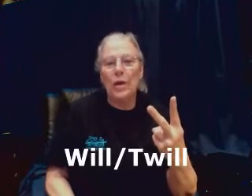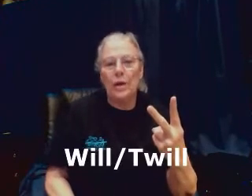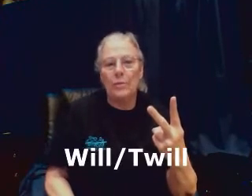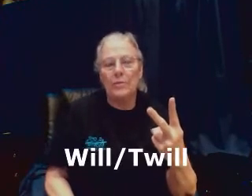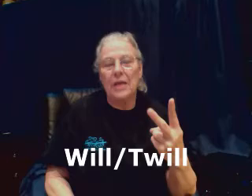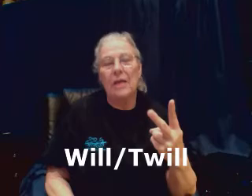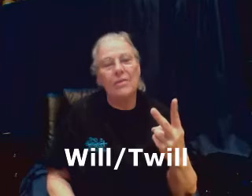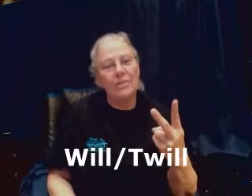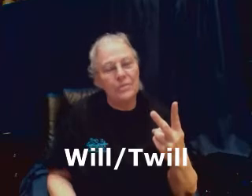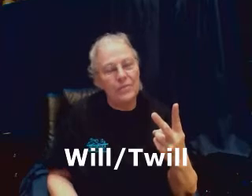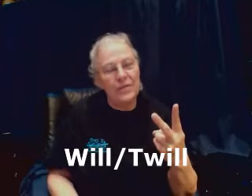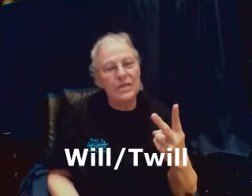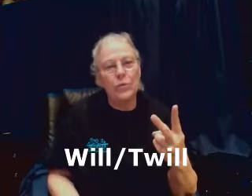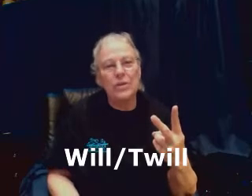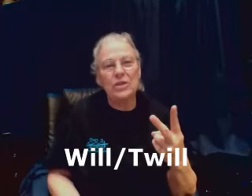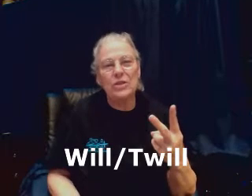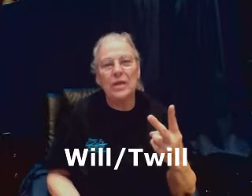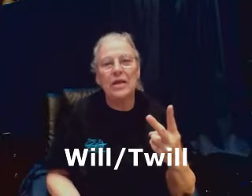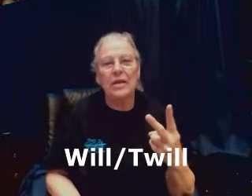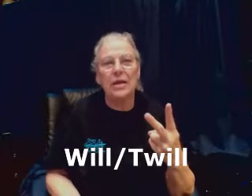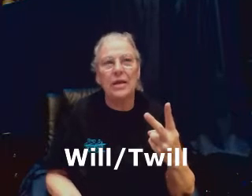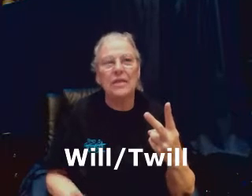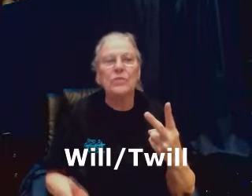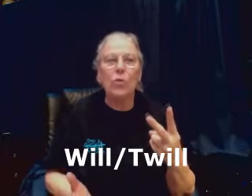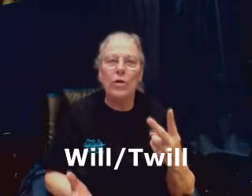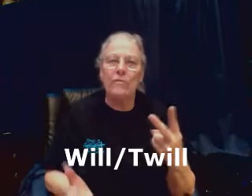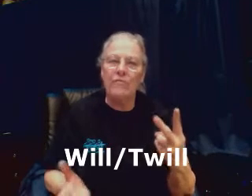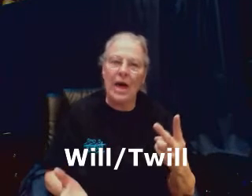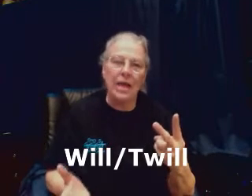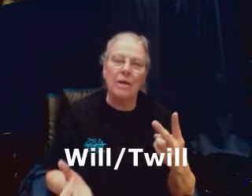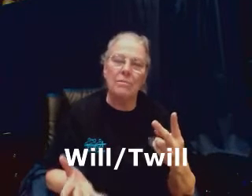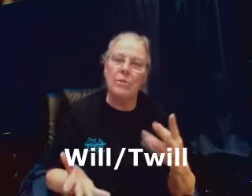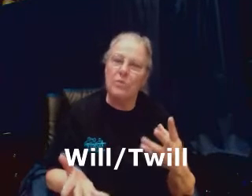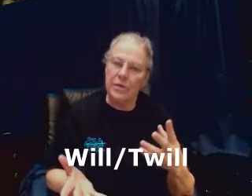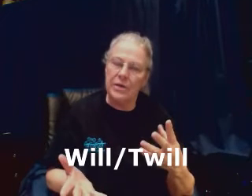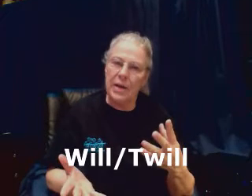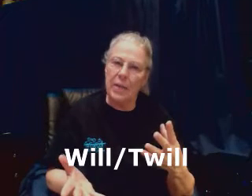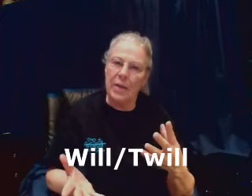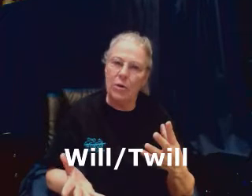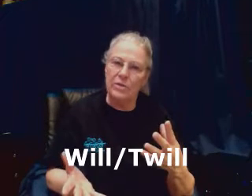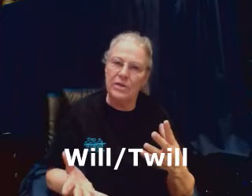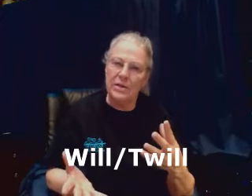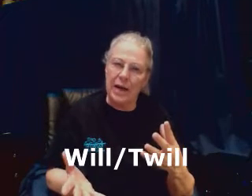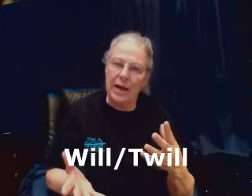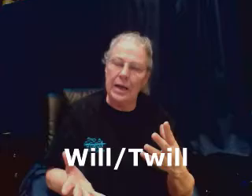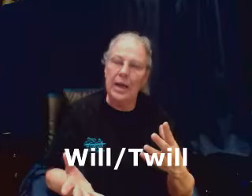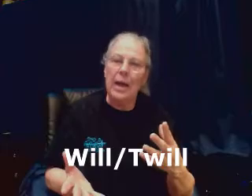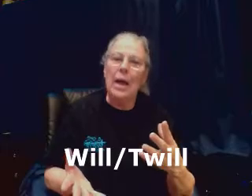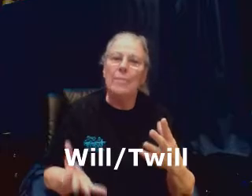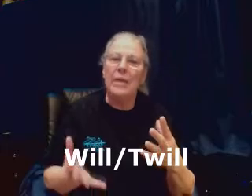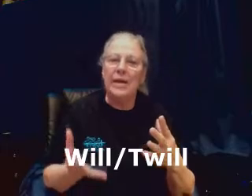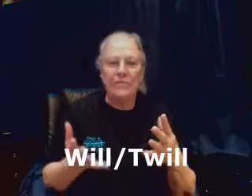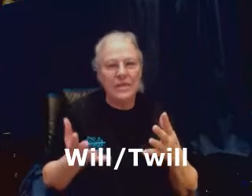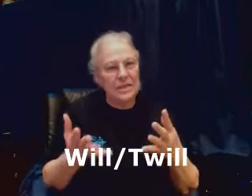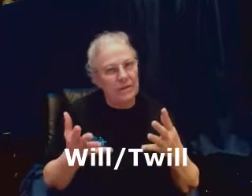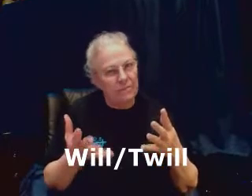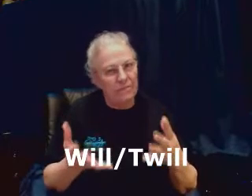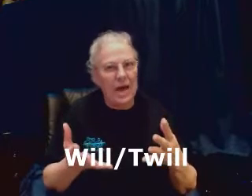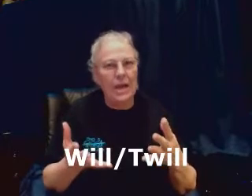Twill. Now, this one it's more emphatic. Most of the time I don't sign it, but if it's emphatic